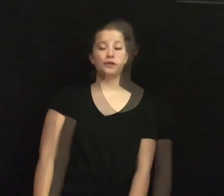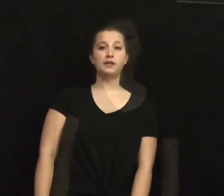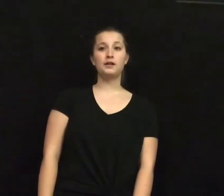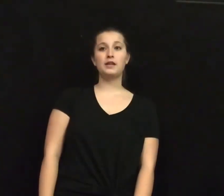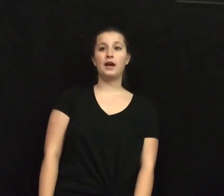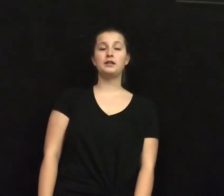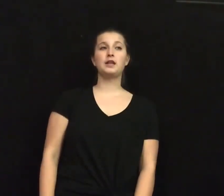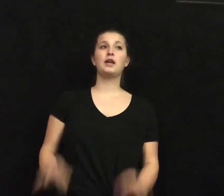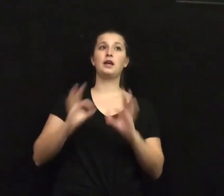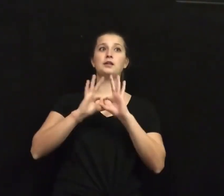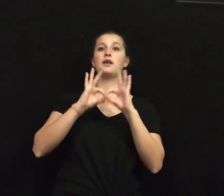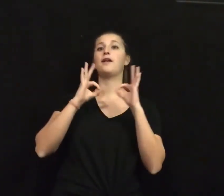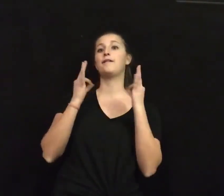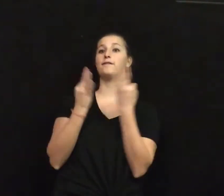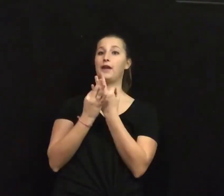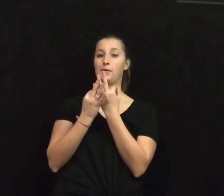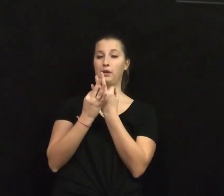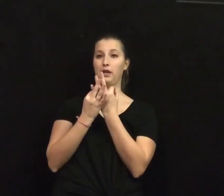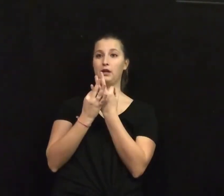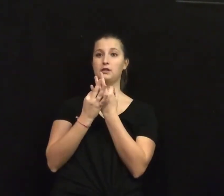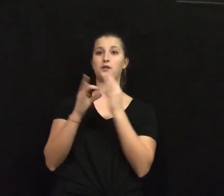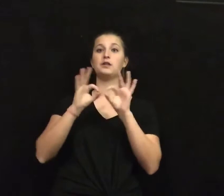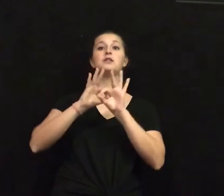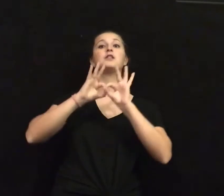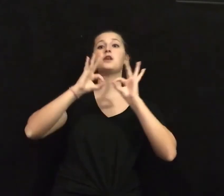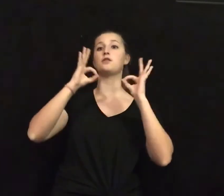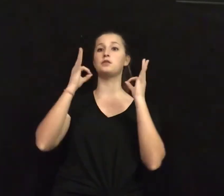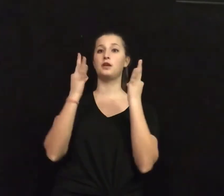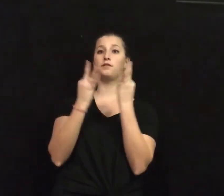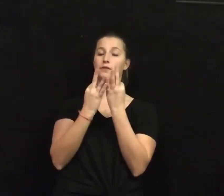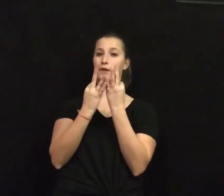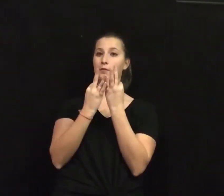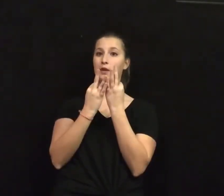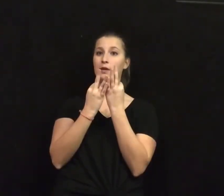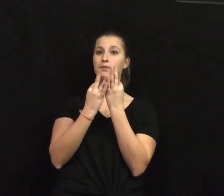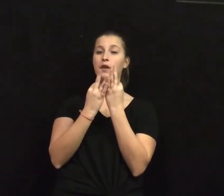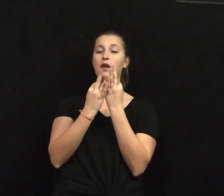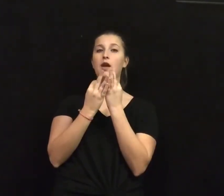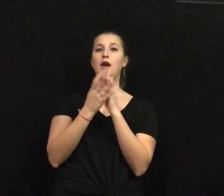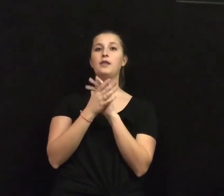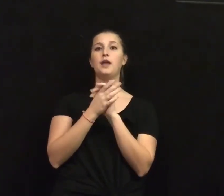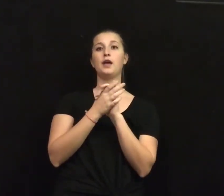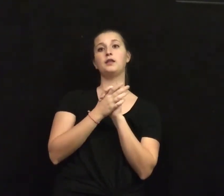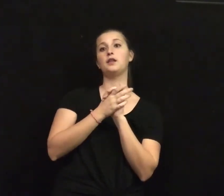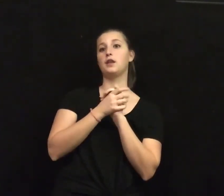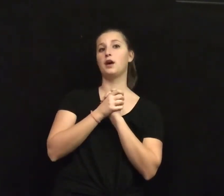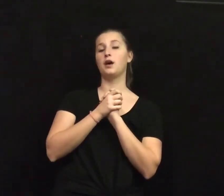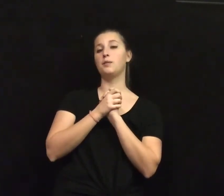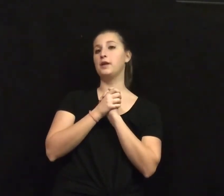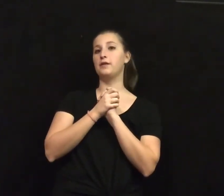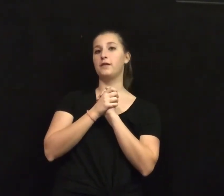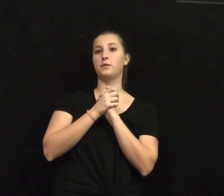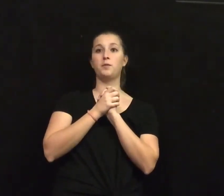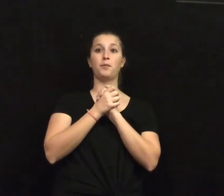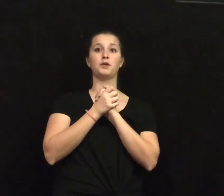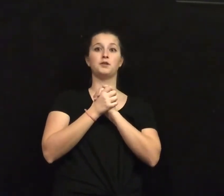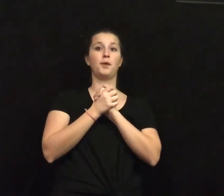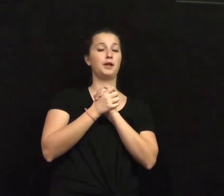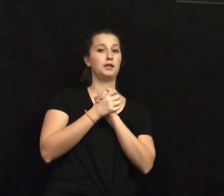set of signs is family. So this is the general sign for family, and then the immediate family members you might need to